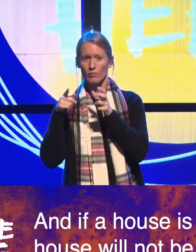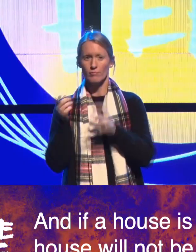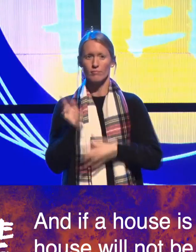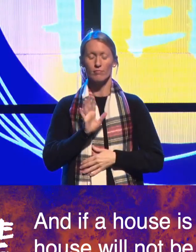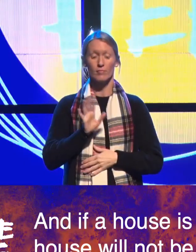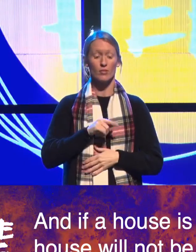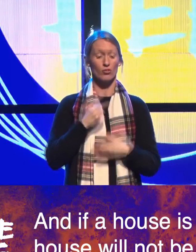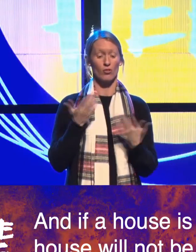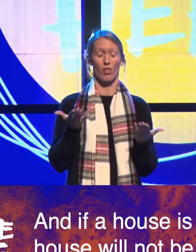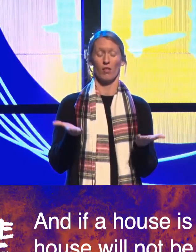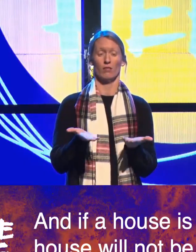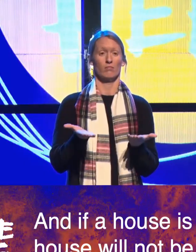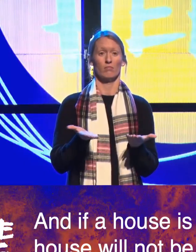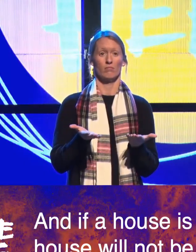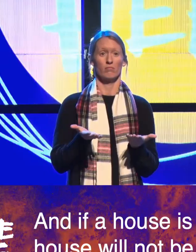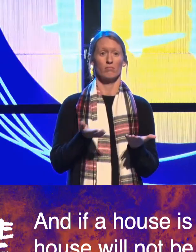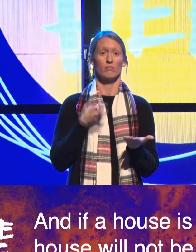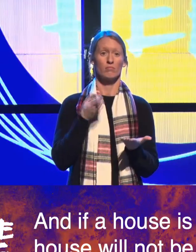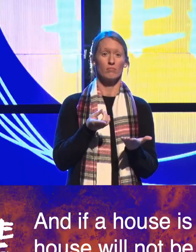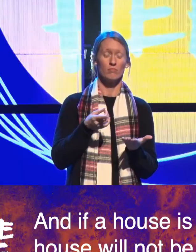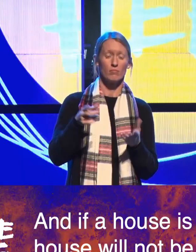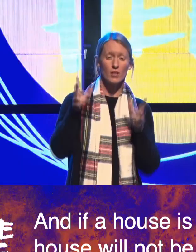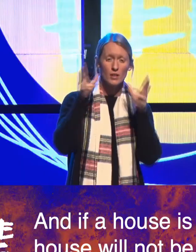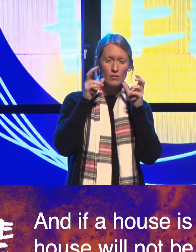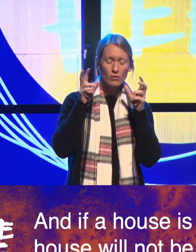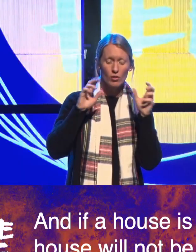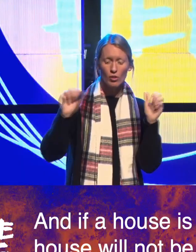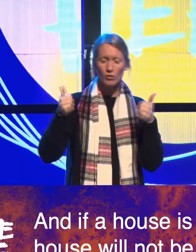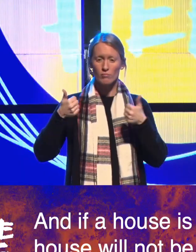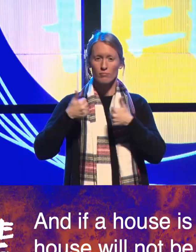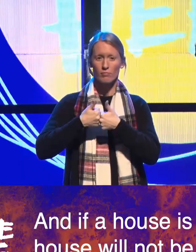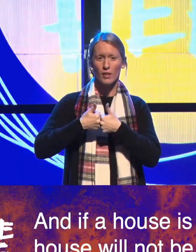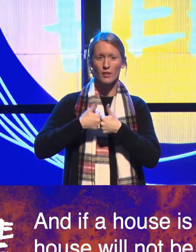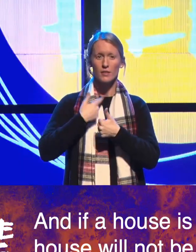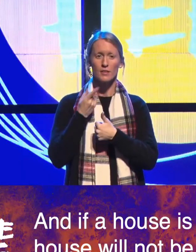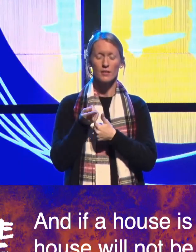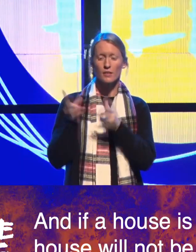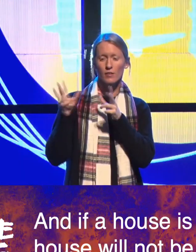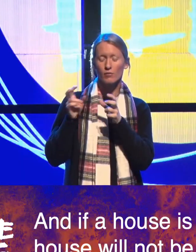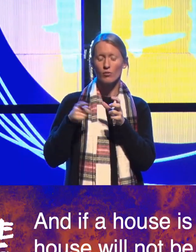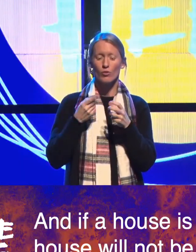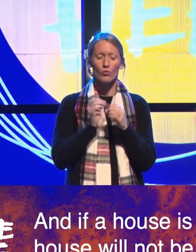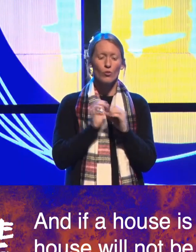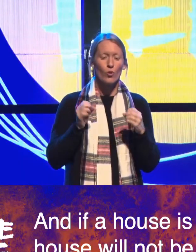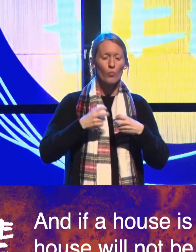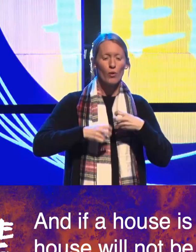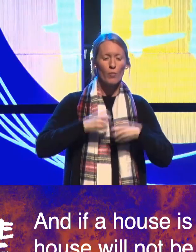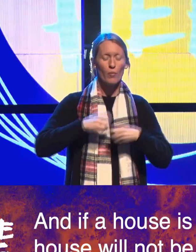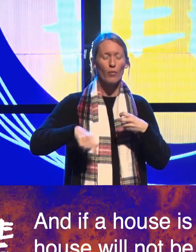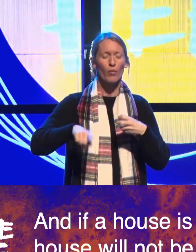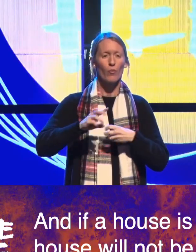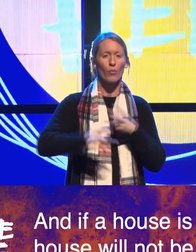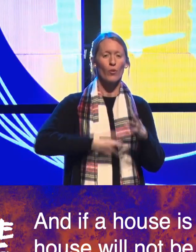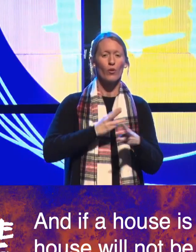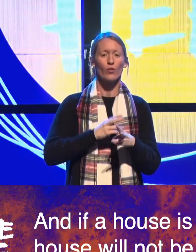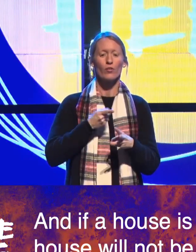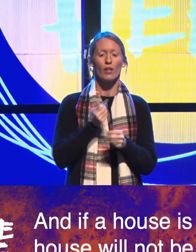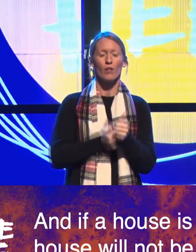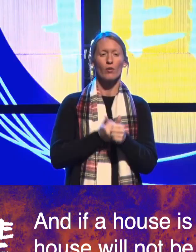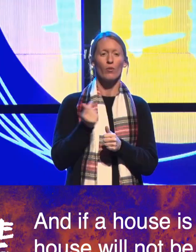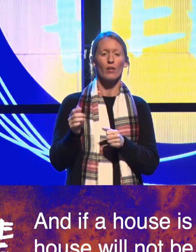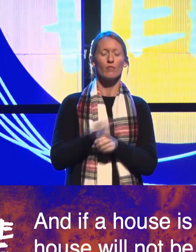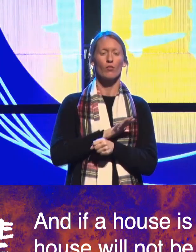was working against evil, then we wouldn't have any problems in the world. Everybody would have wholeness. Everybody would have everything they need. If there wasn't evil